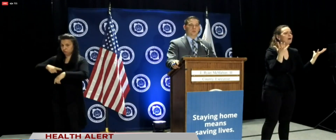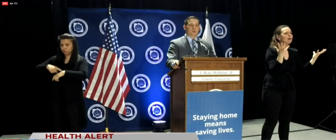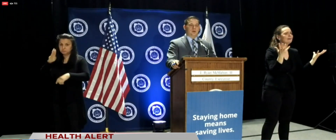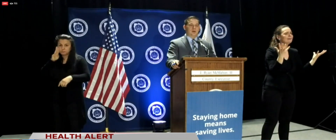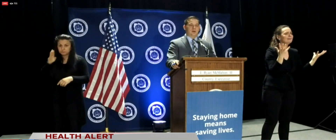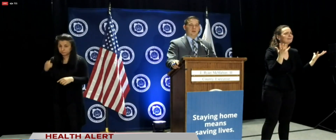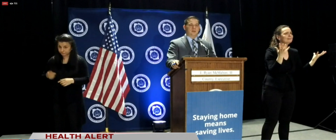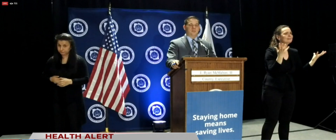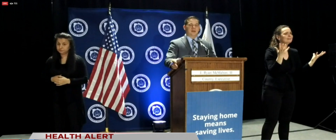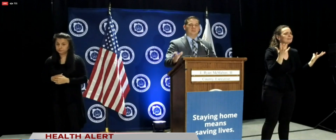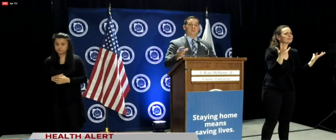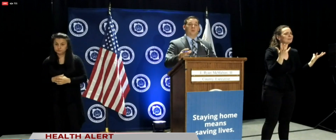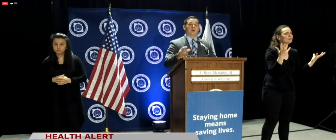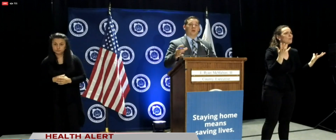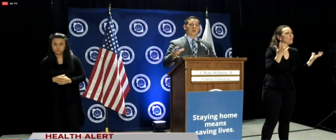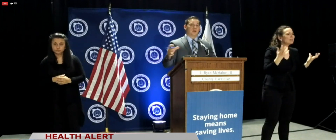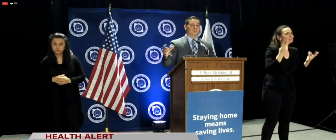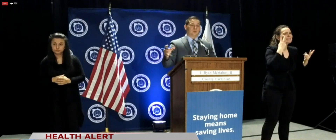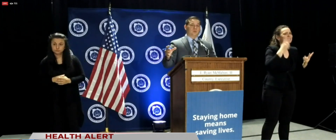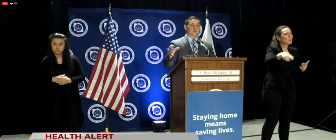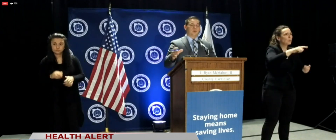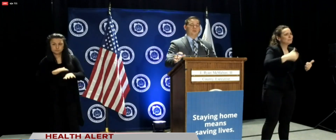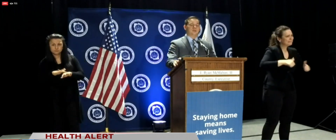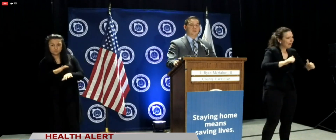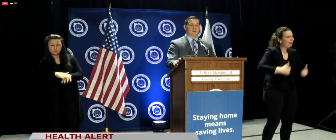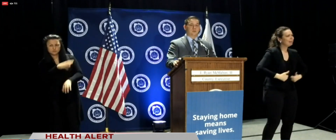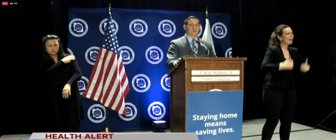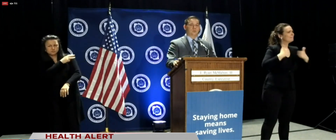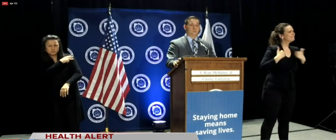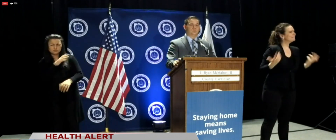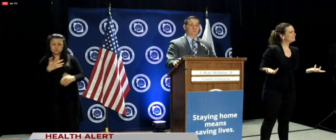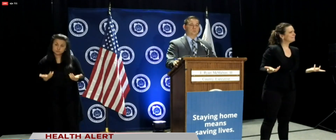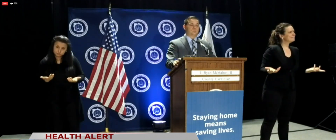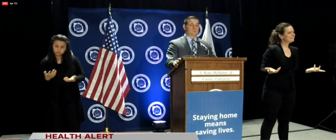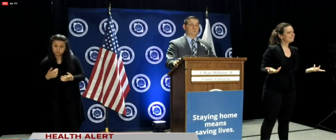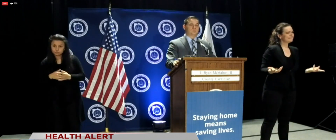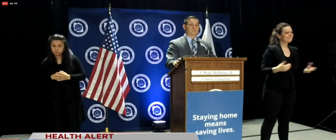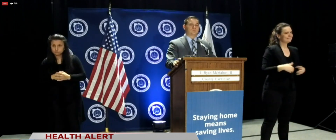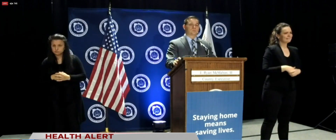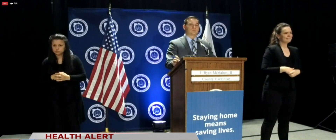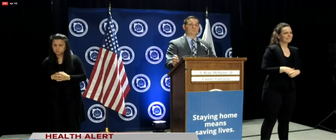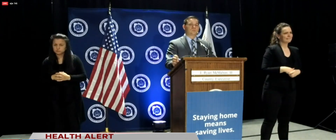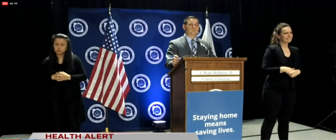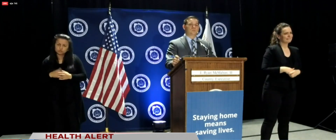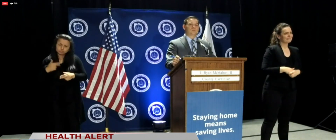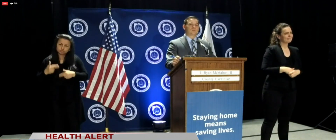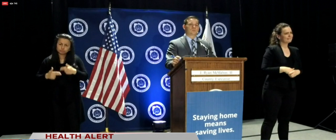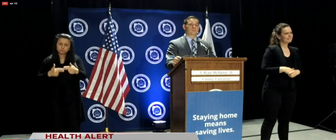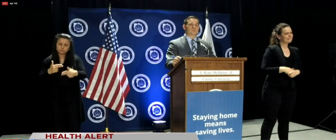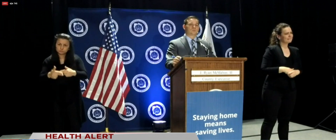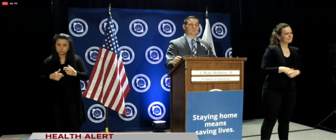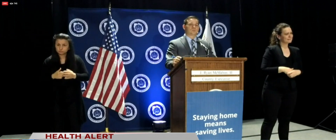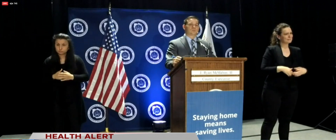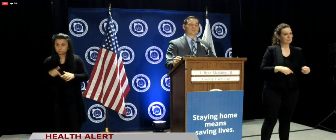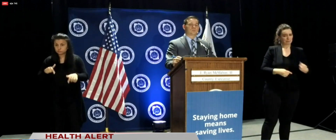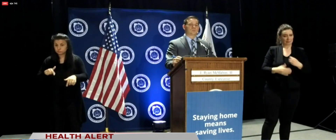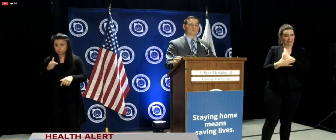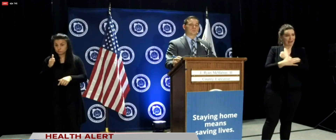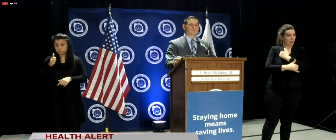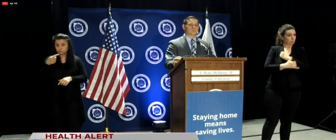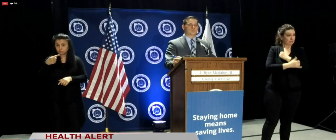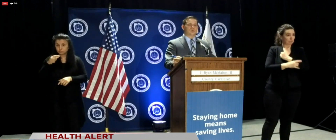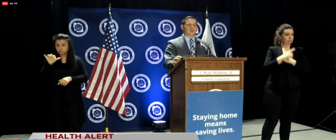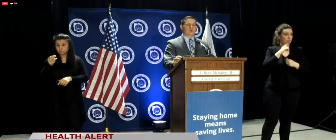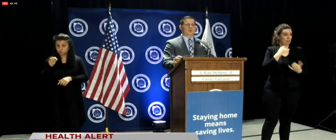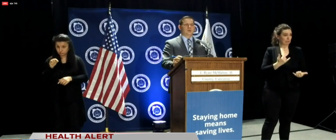through and the pain people are going to go through and continue to go through. But the county right now is able to spend any money that it's